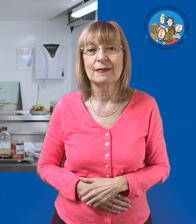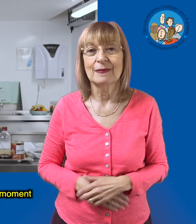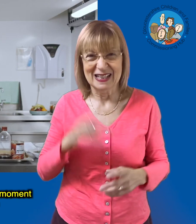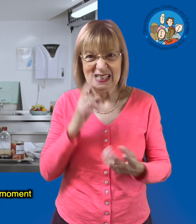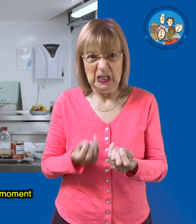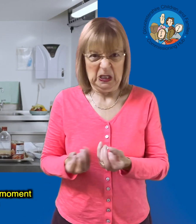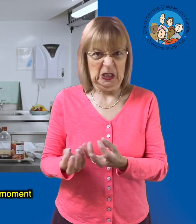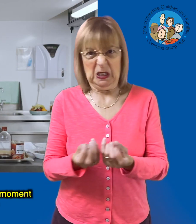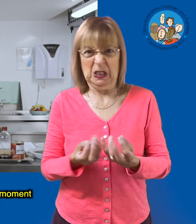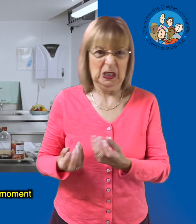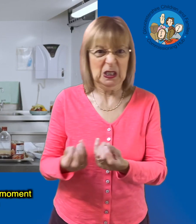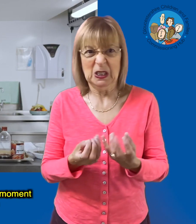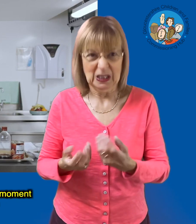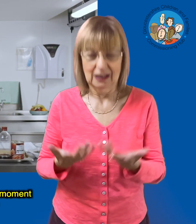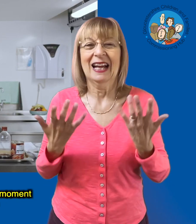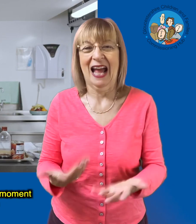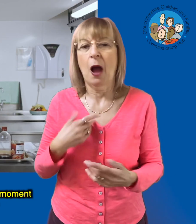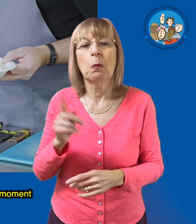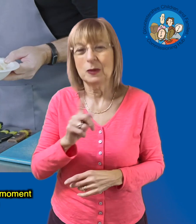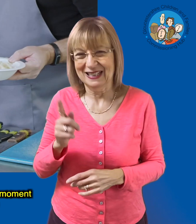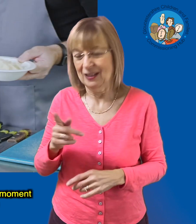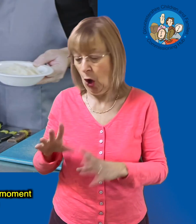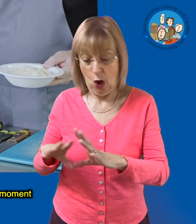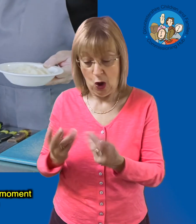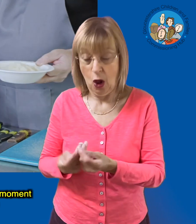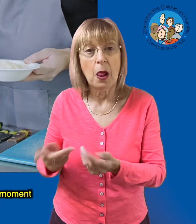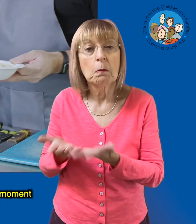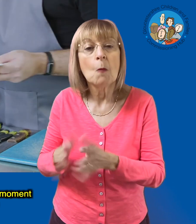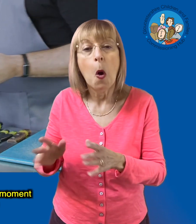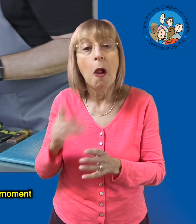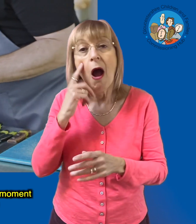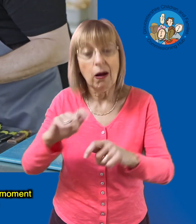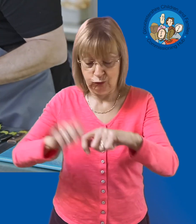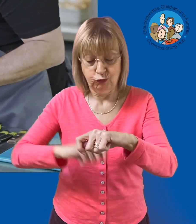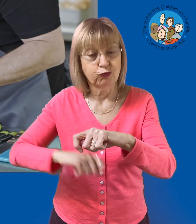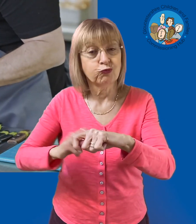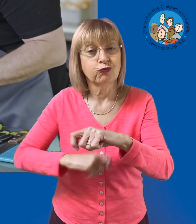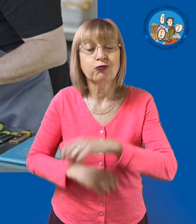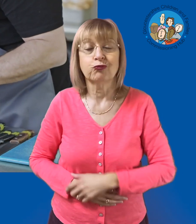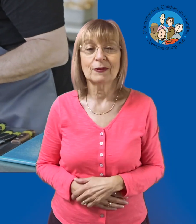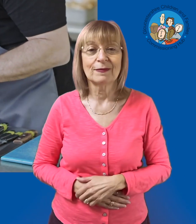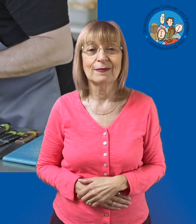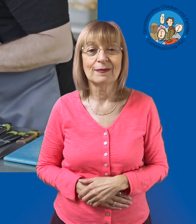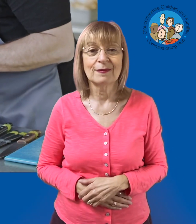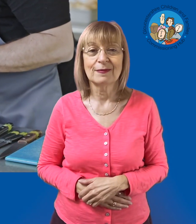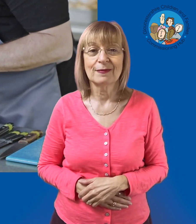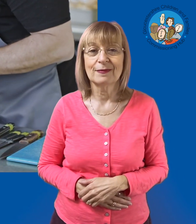Almost there. I can see the bubbles around the onions at a moment, so it's starting to come. So here we go.